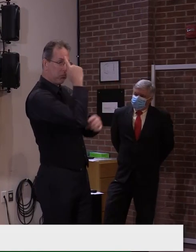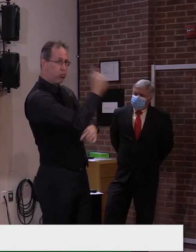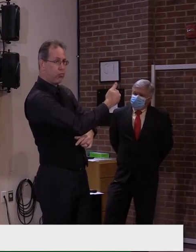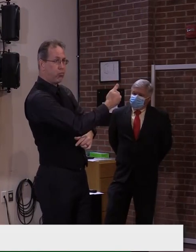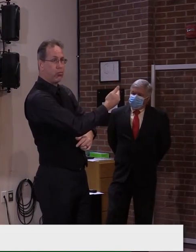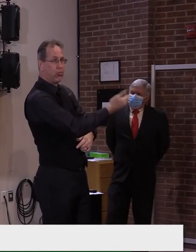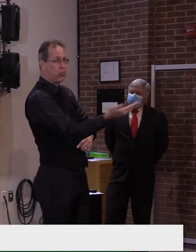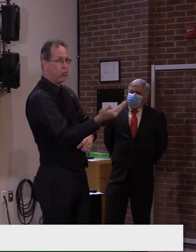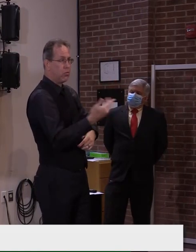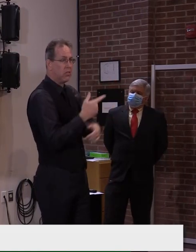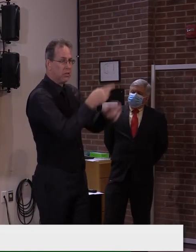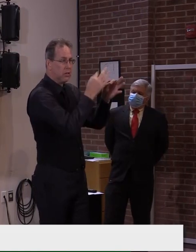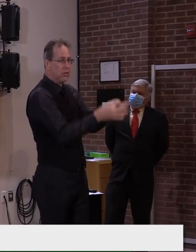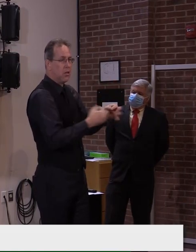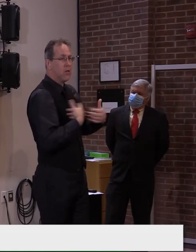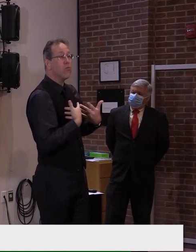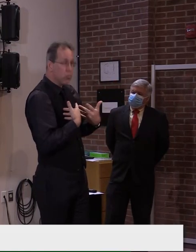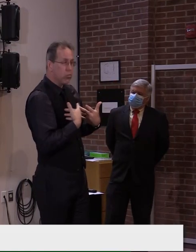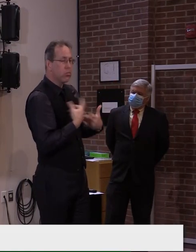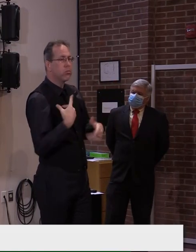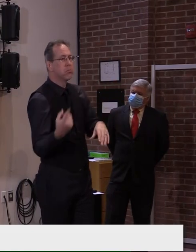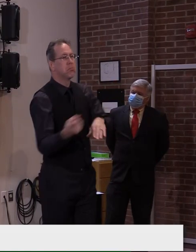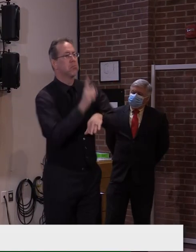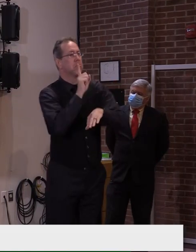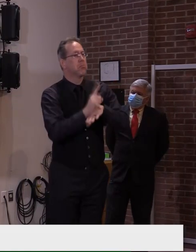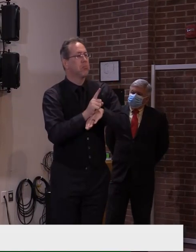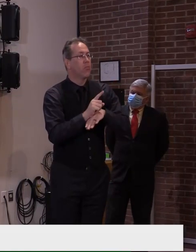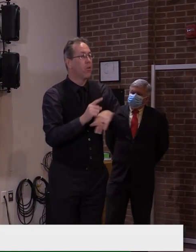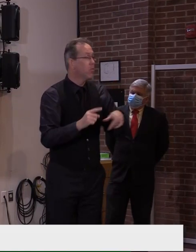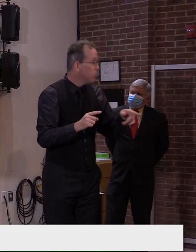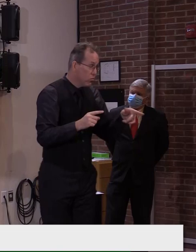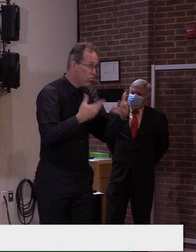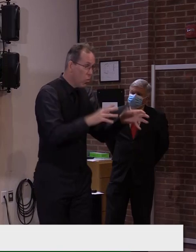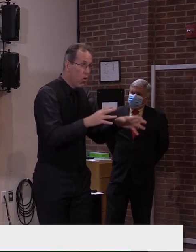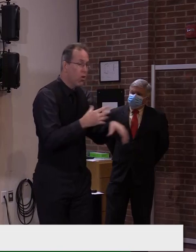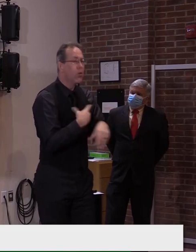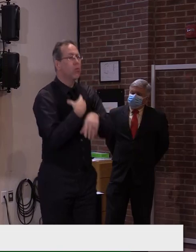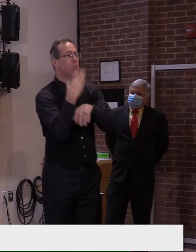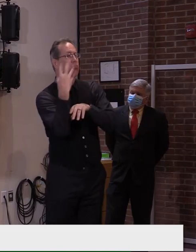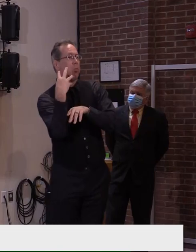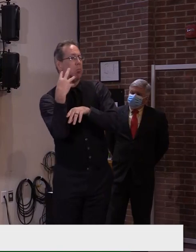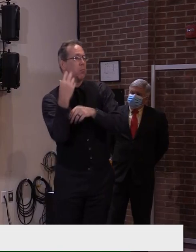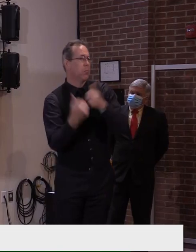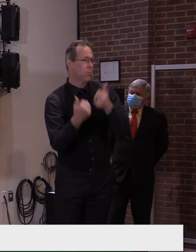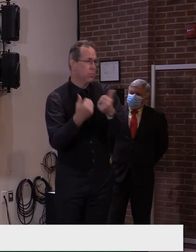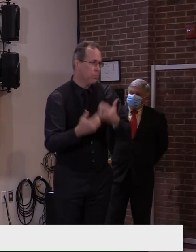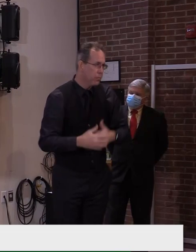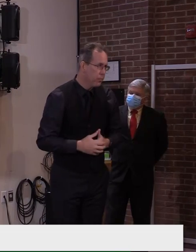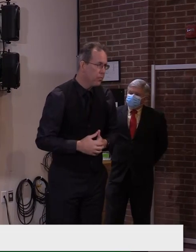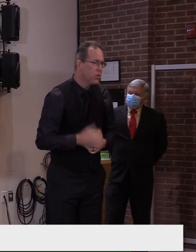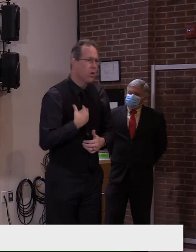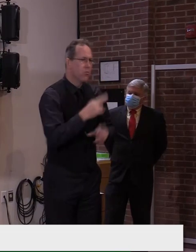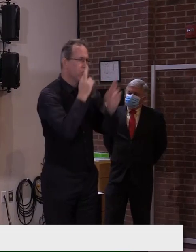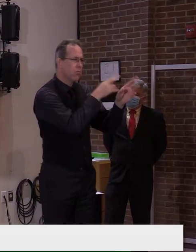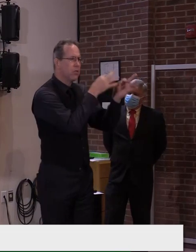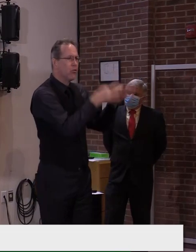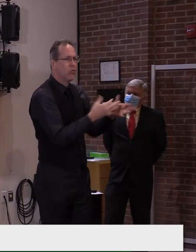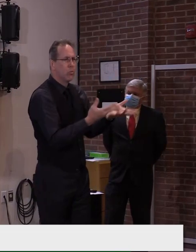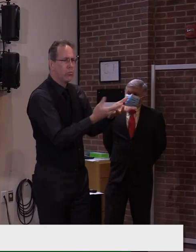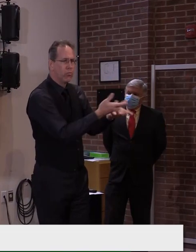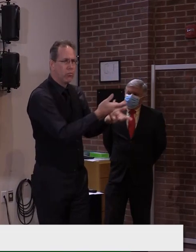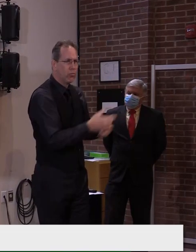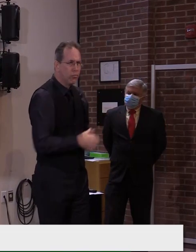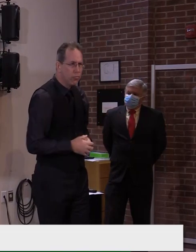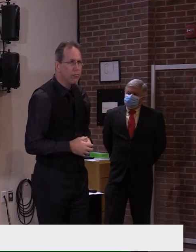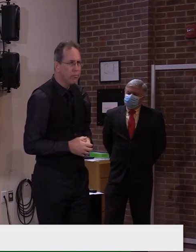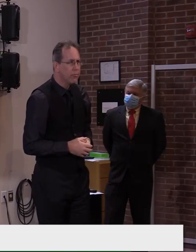their members. And again, we'll adhere to that policy. It's really my hope that this